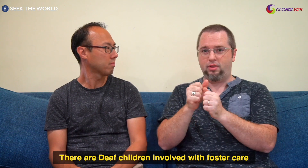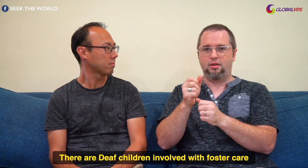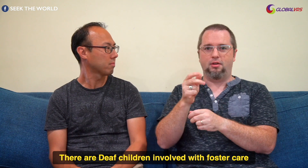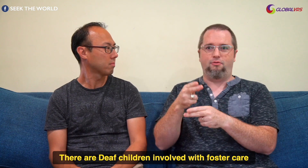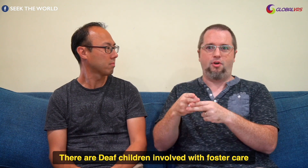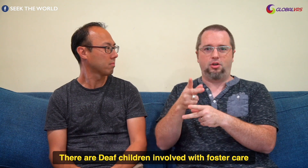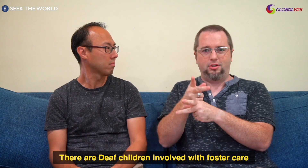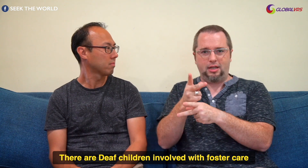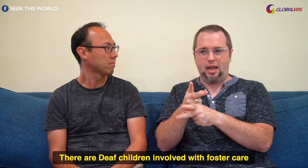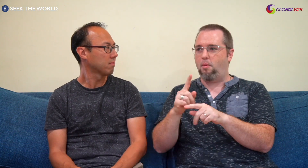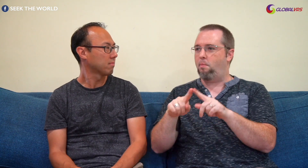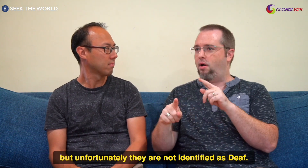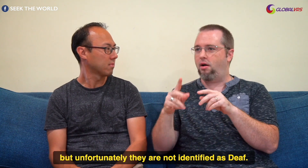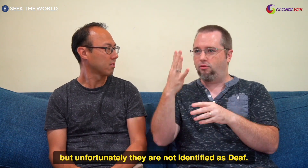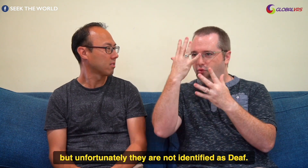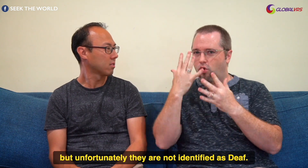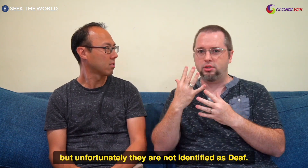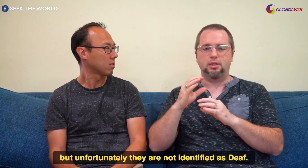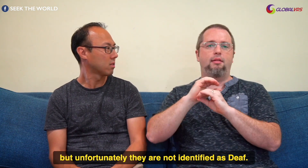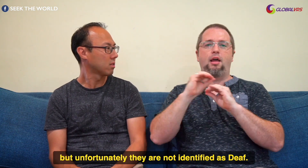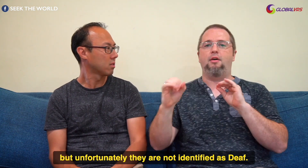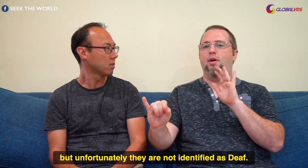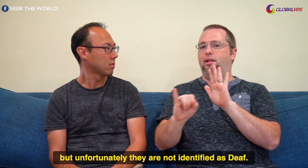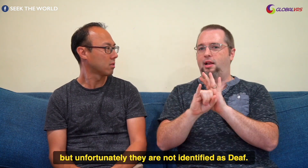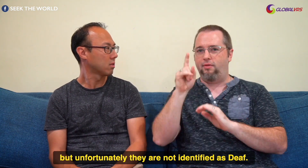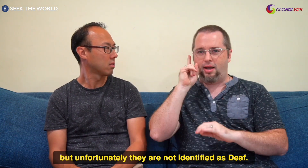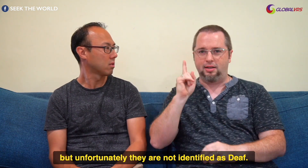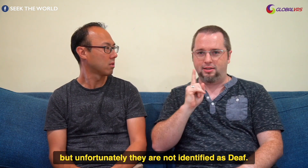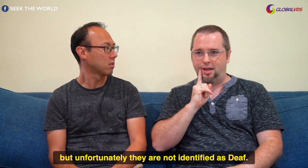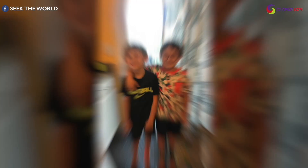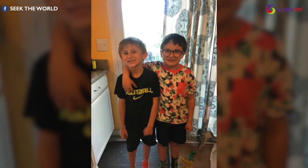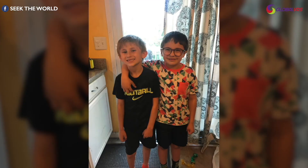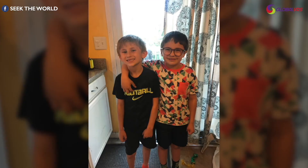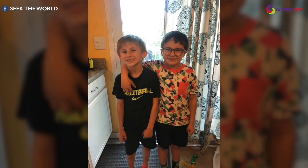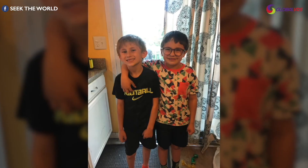deaf children involved in foster care, but unfortunately they are not identified as deaf.